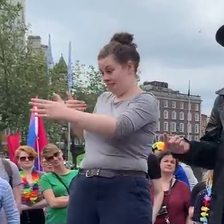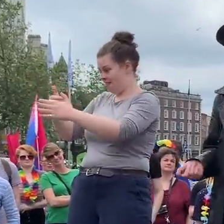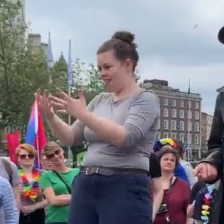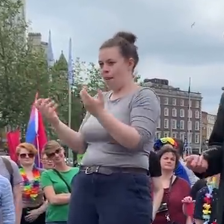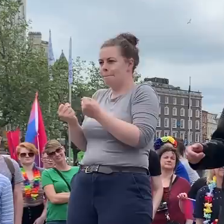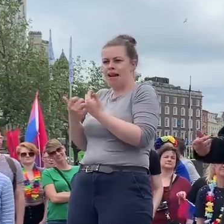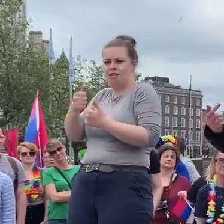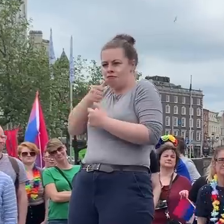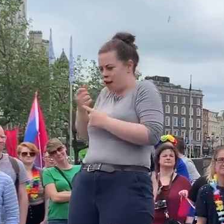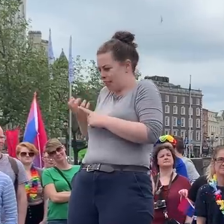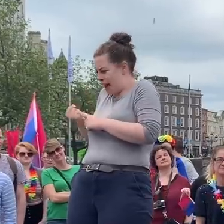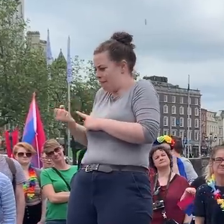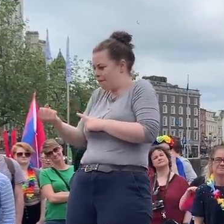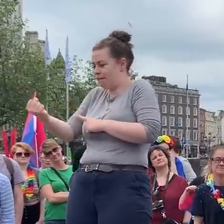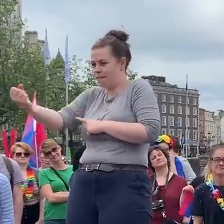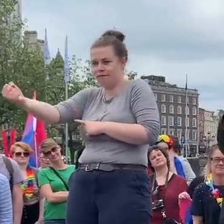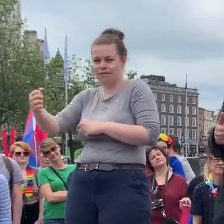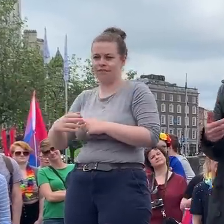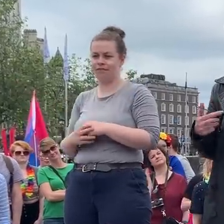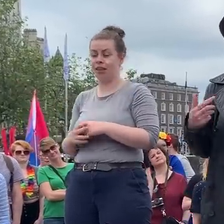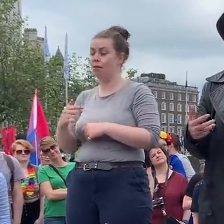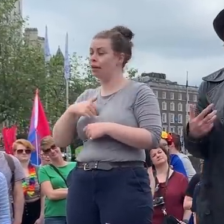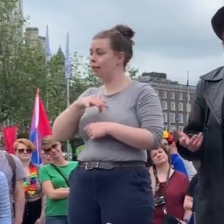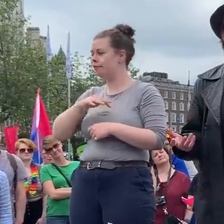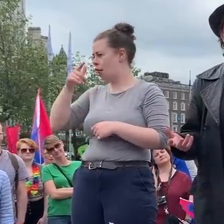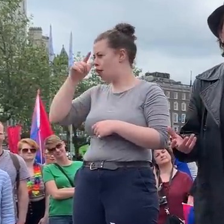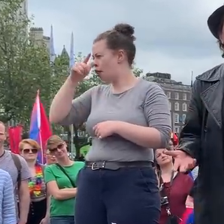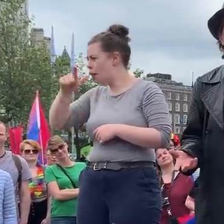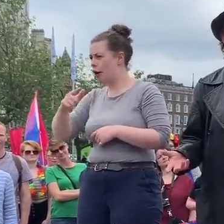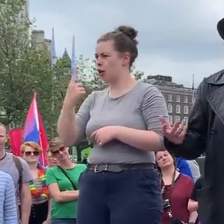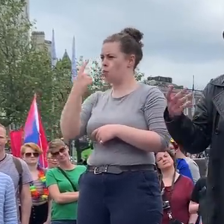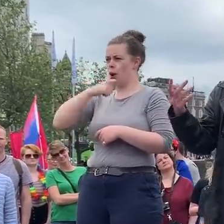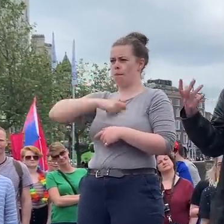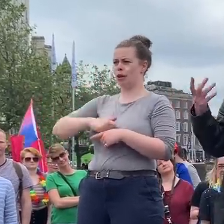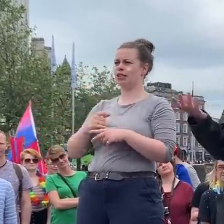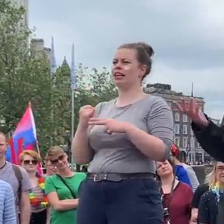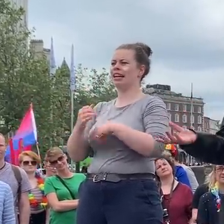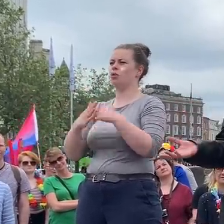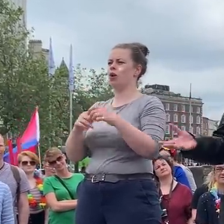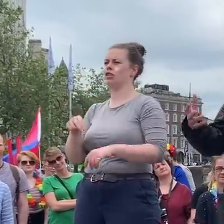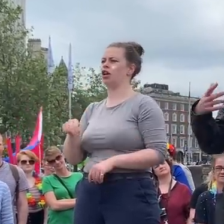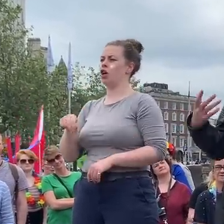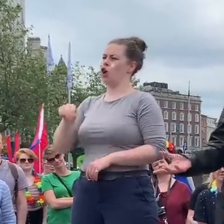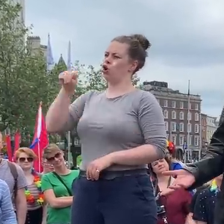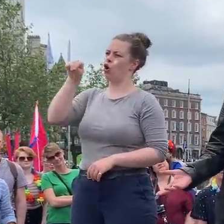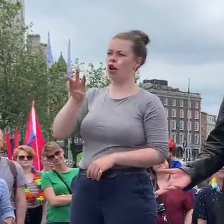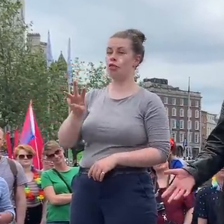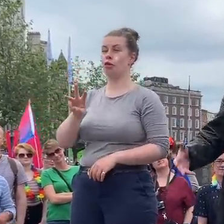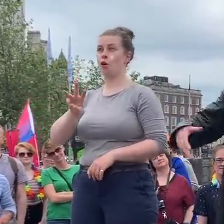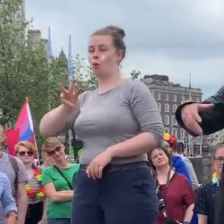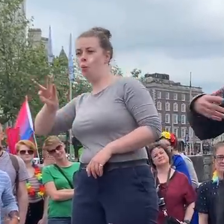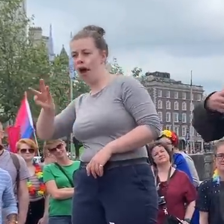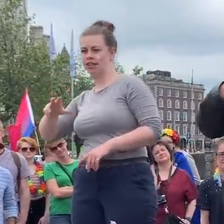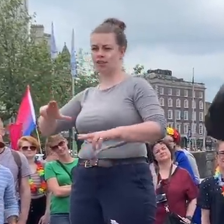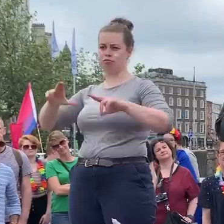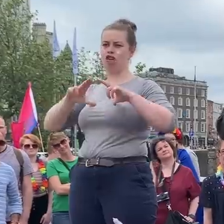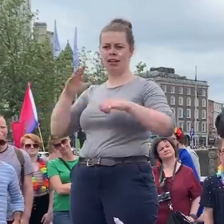the way. I was fortunate enough to be one of the people who founded Northwest Pride, a determinedly